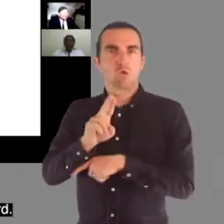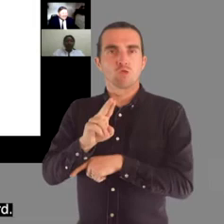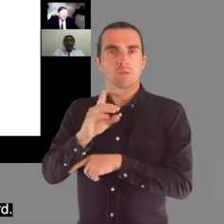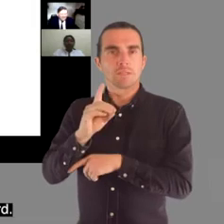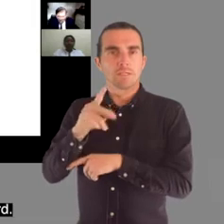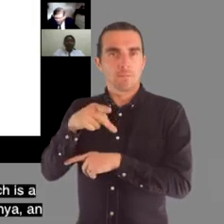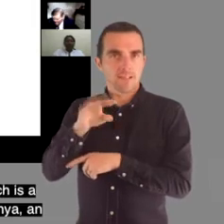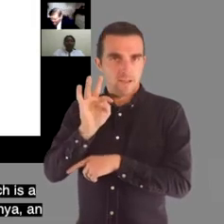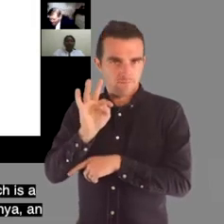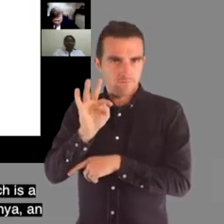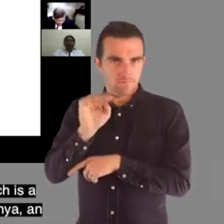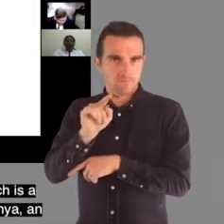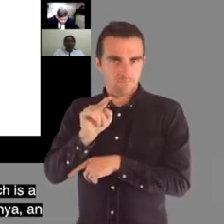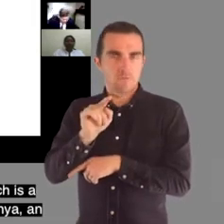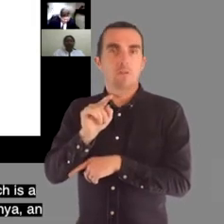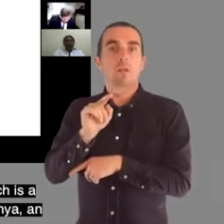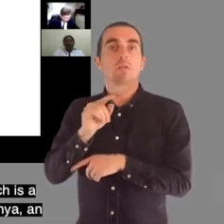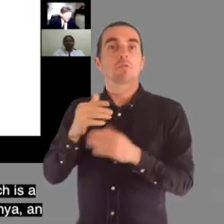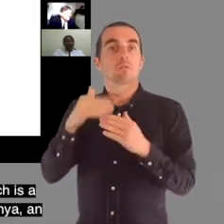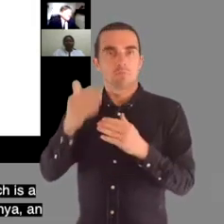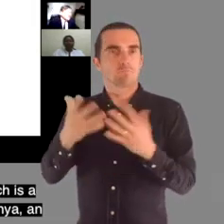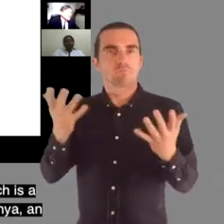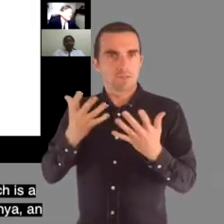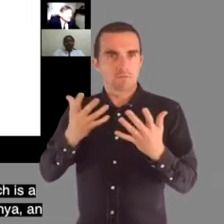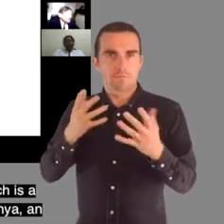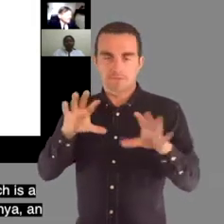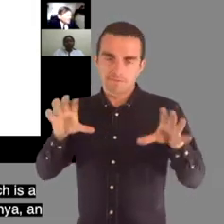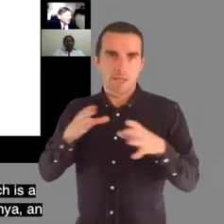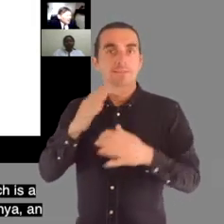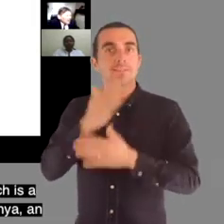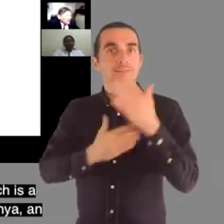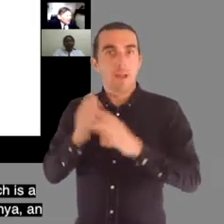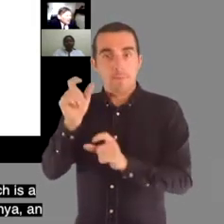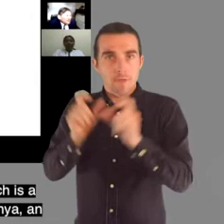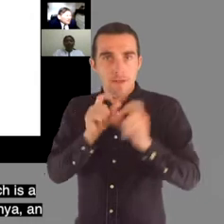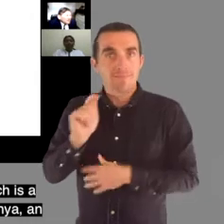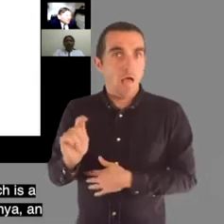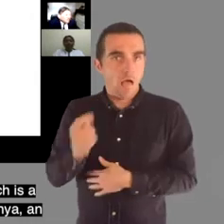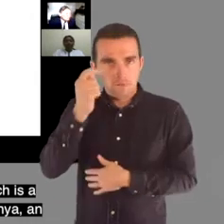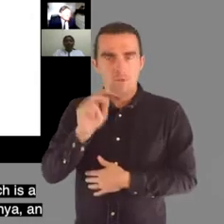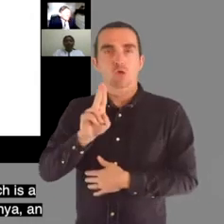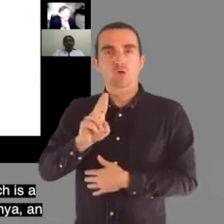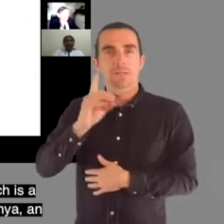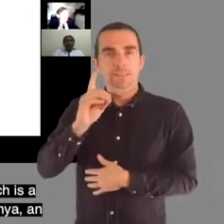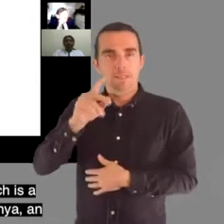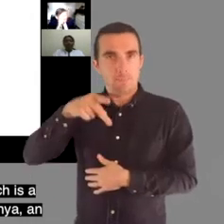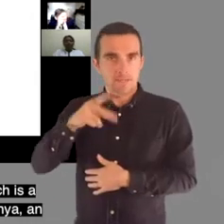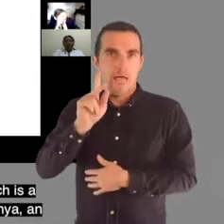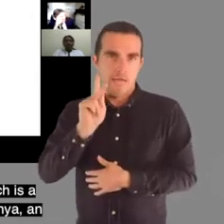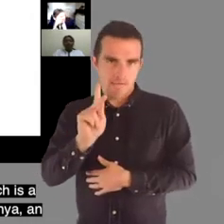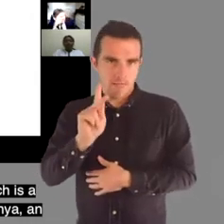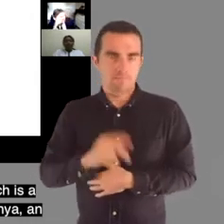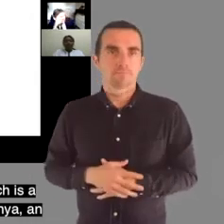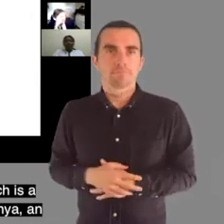Thank you, Richard. I'll talk about the UDPK, which is an United Disabled Persons